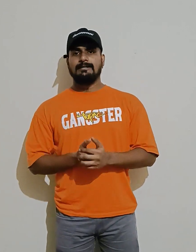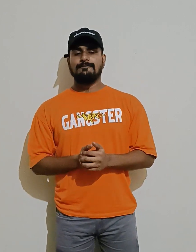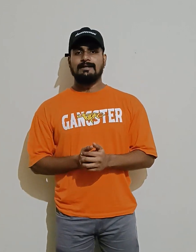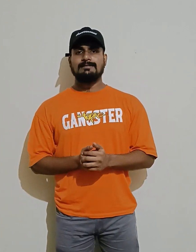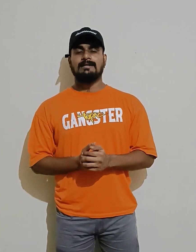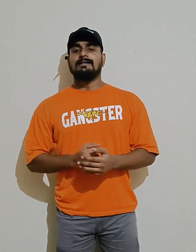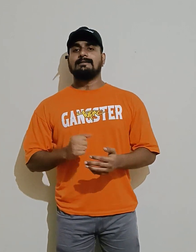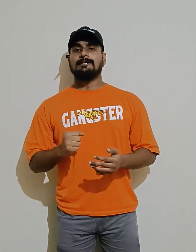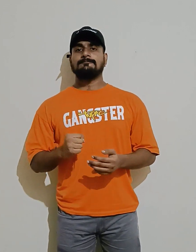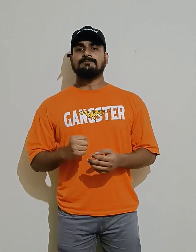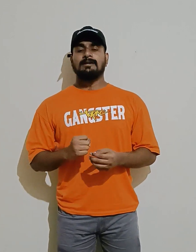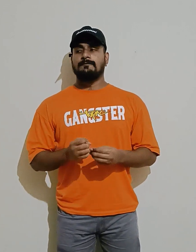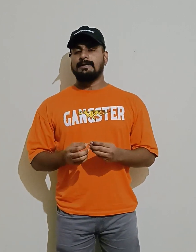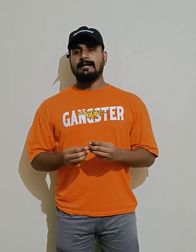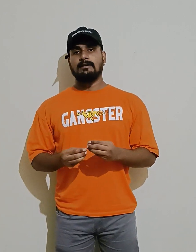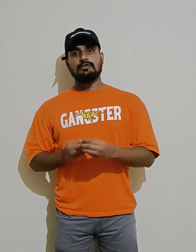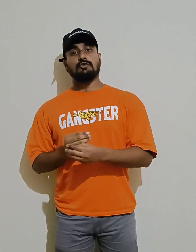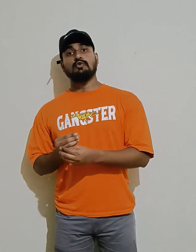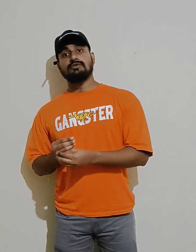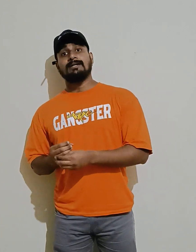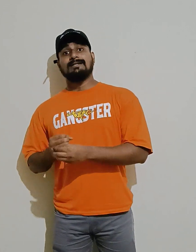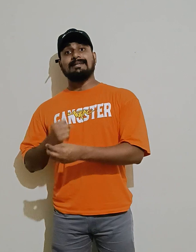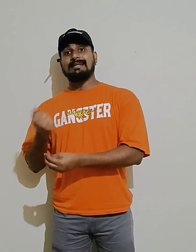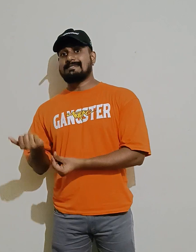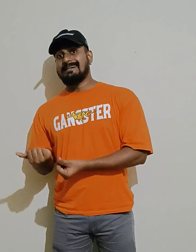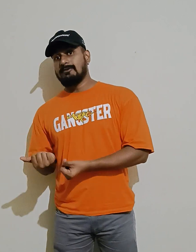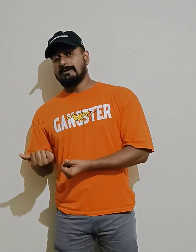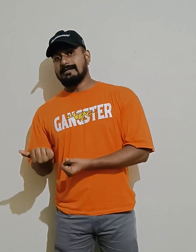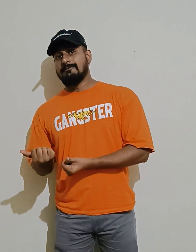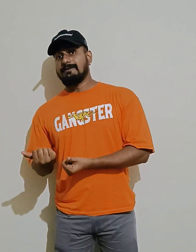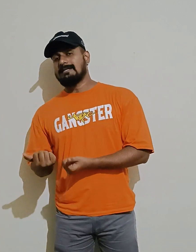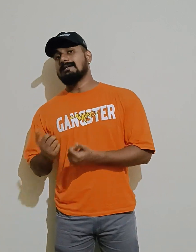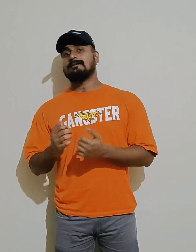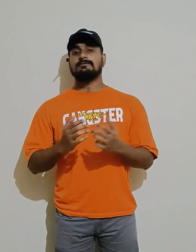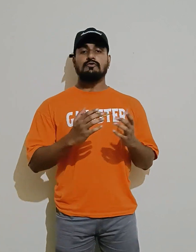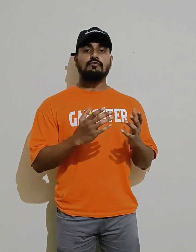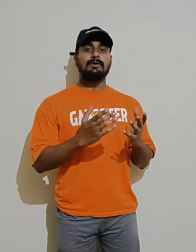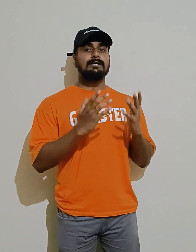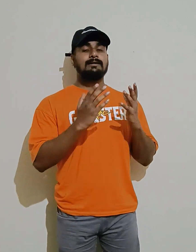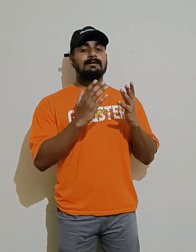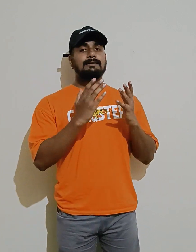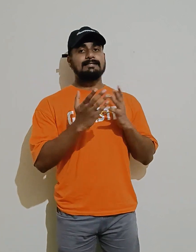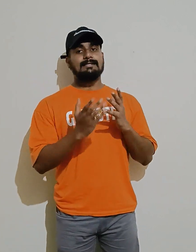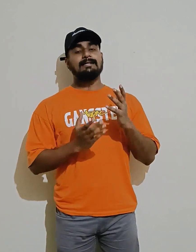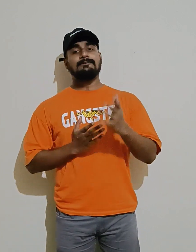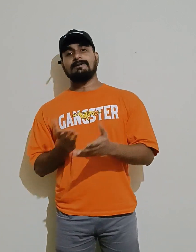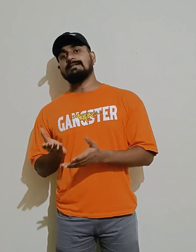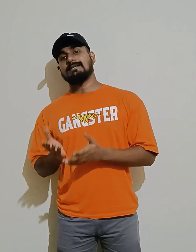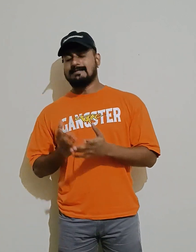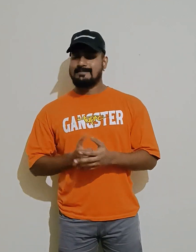if else. Then we can also use the nested if else. So what nested if else, let's